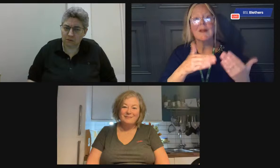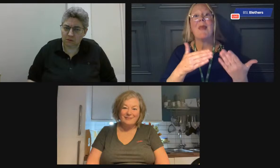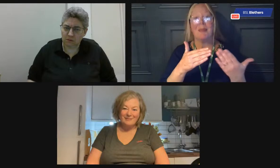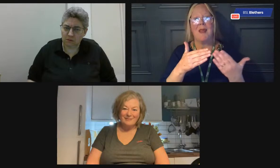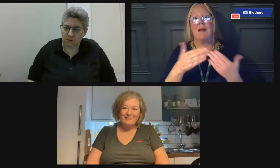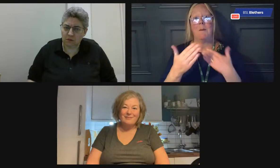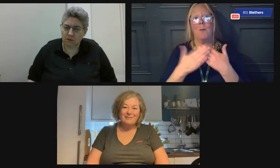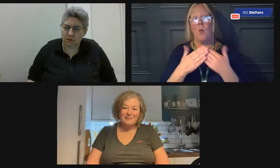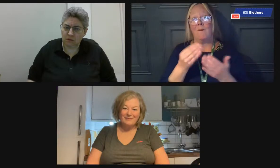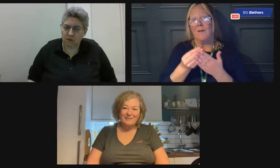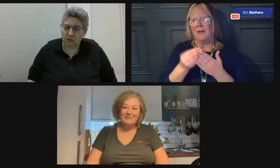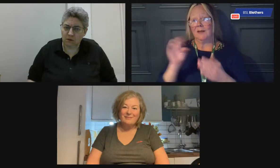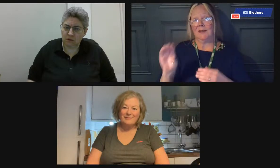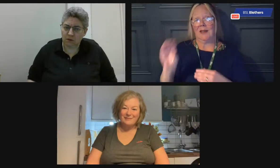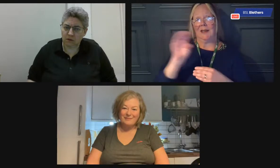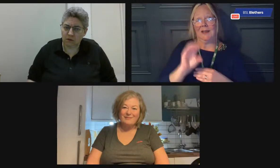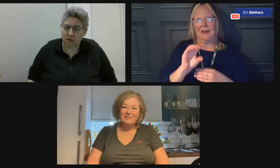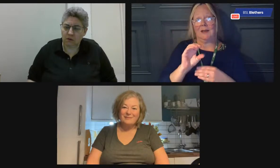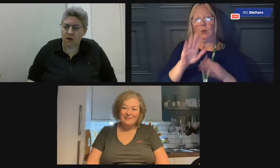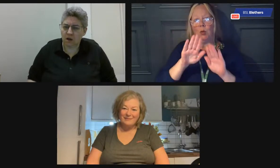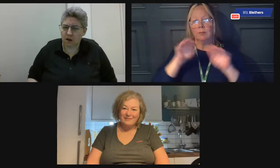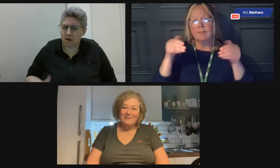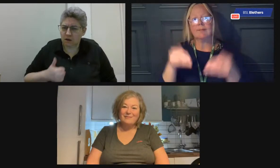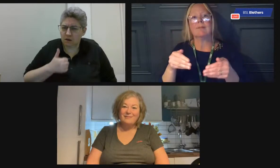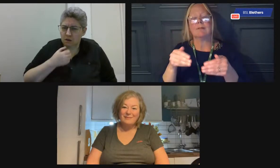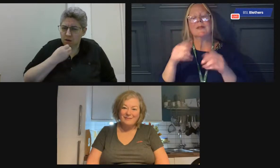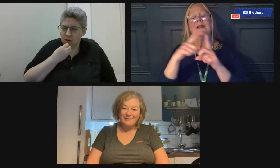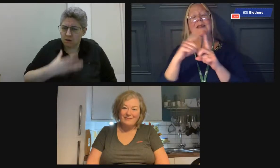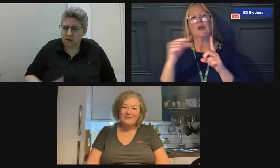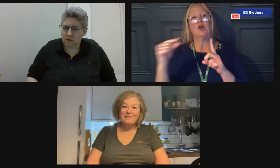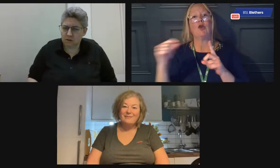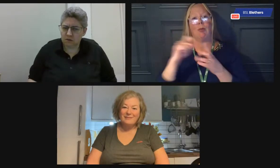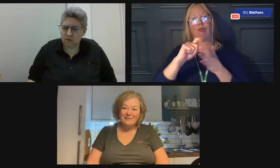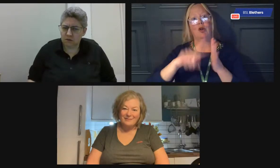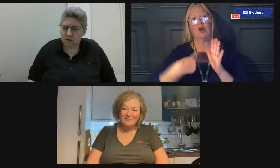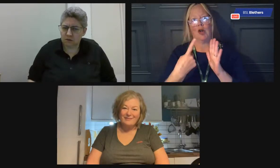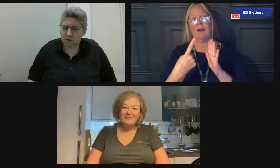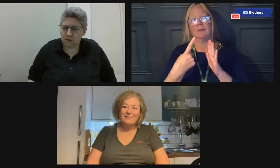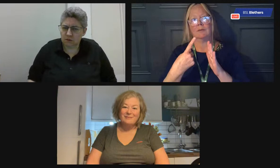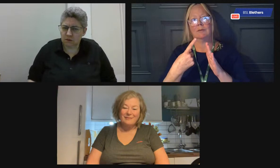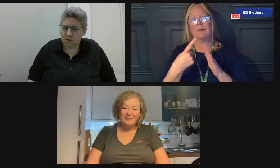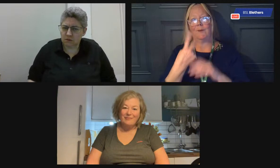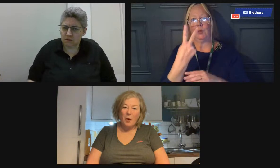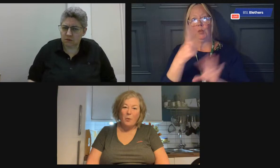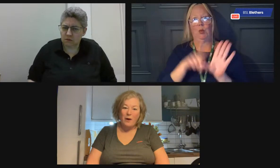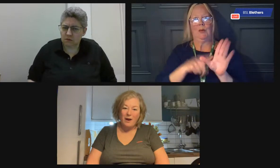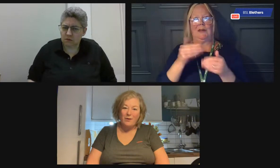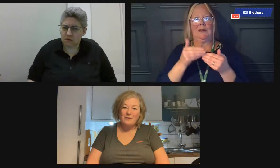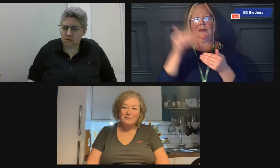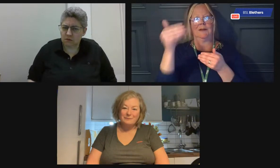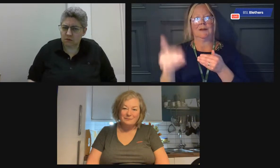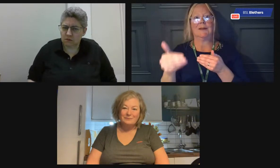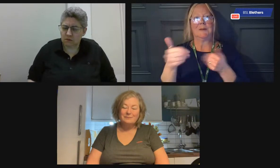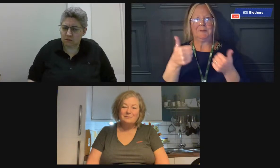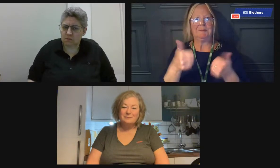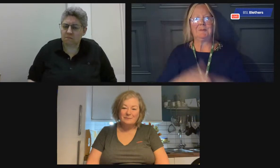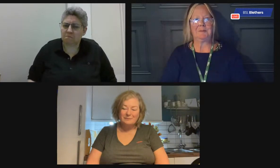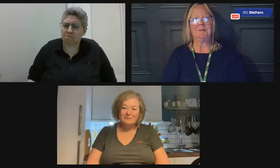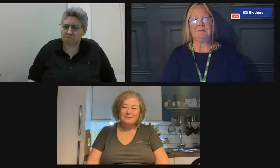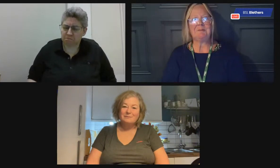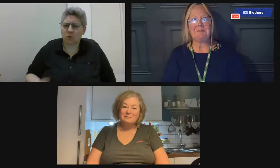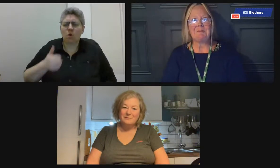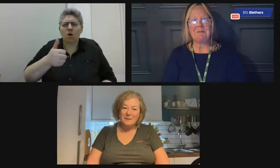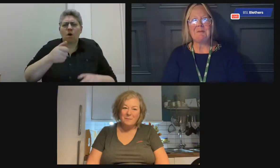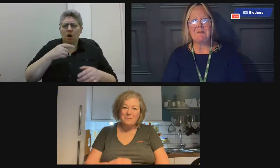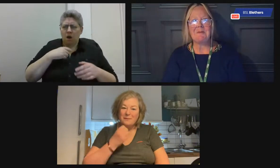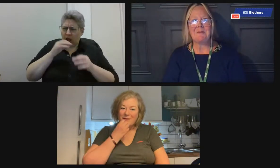So that's been running for, so we were running for 3 years before we got extra funding for support on the digital arm of the